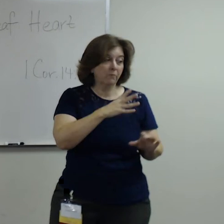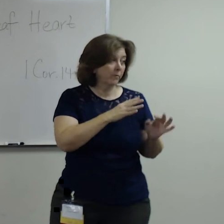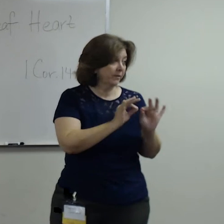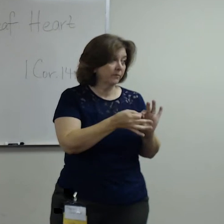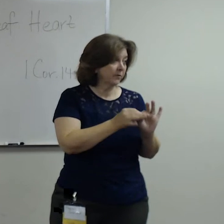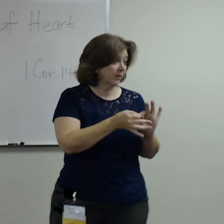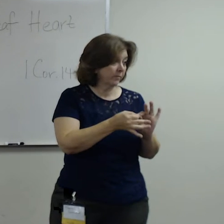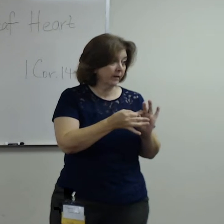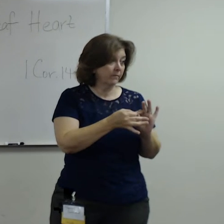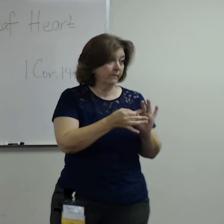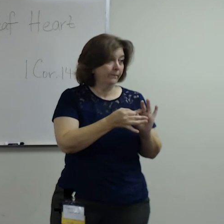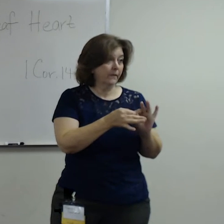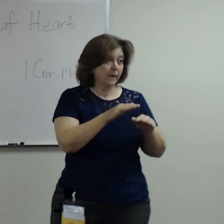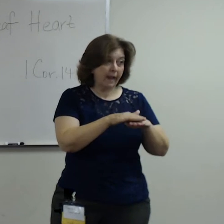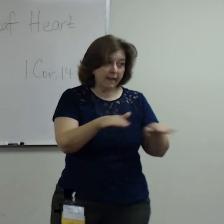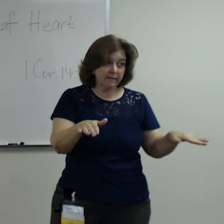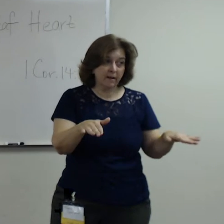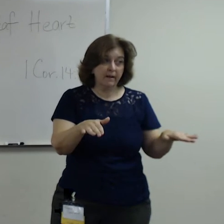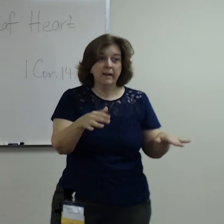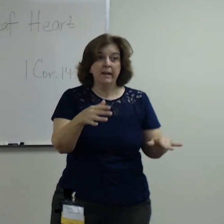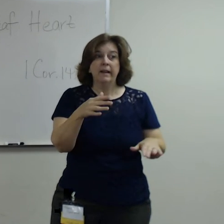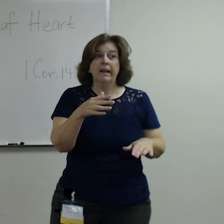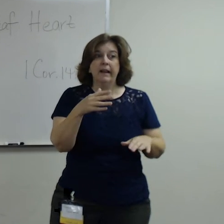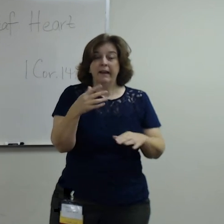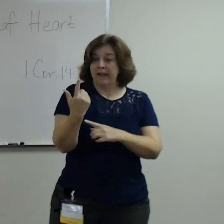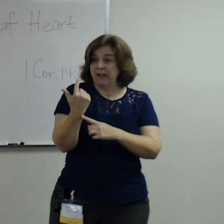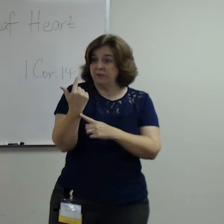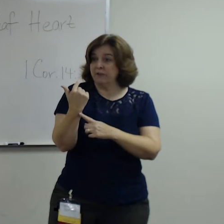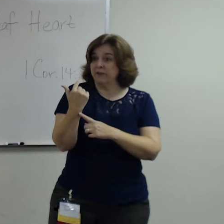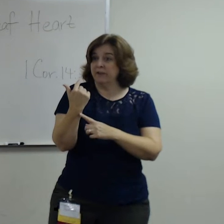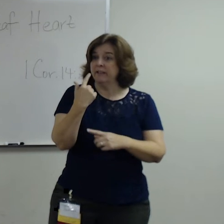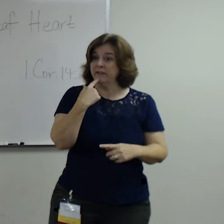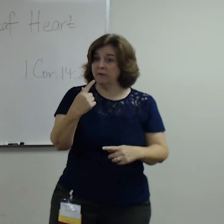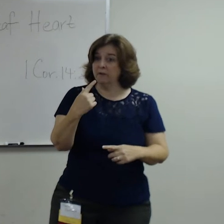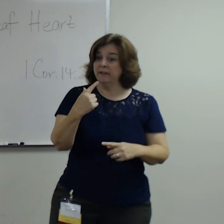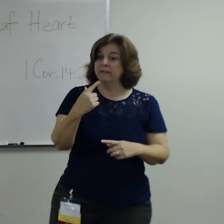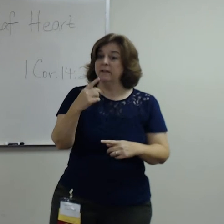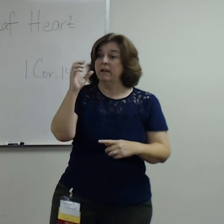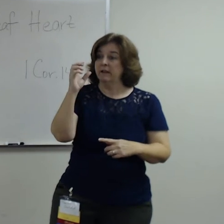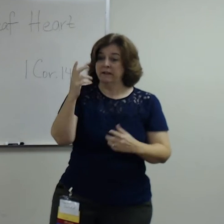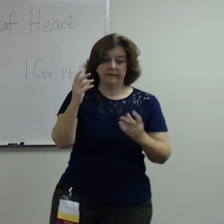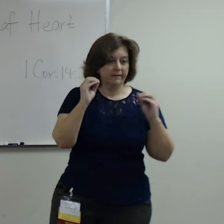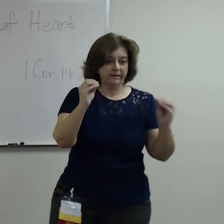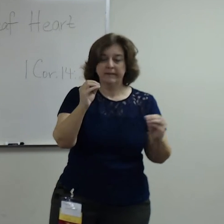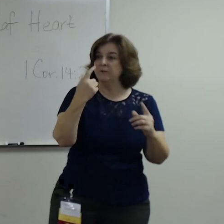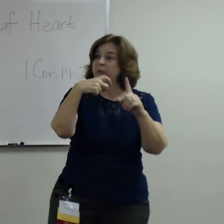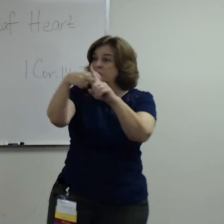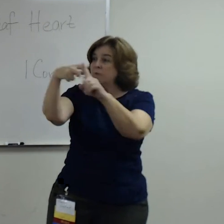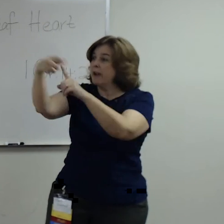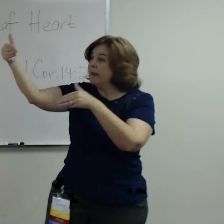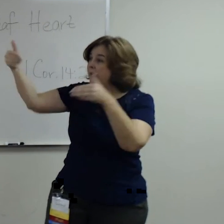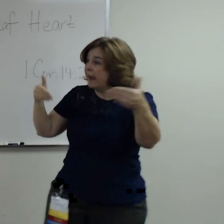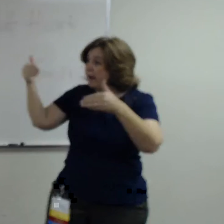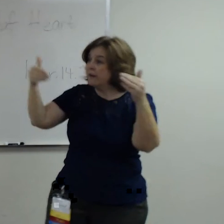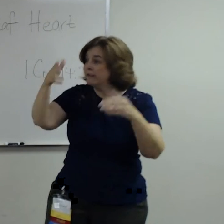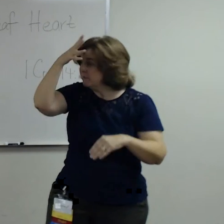woman to interpret. Has not. And last year, they told us, they tried to hire, get some